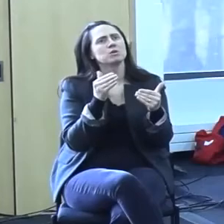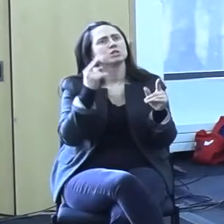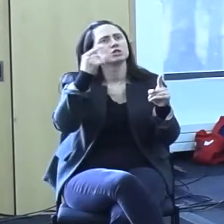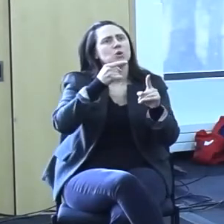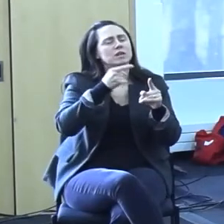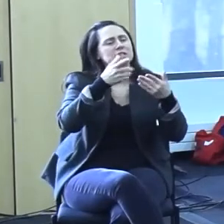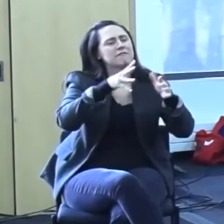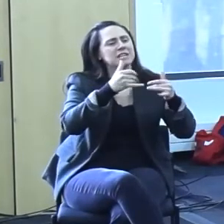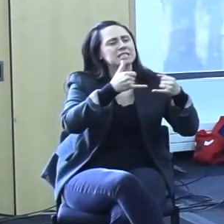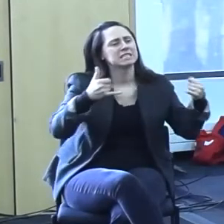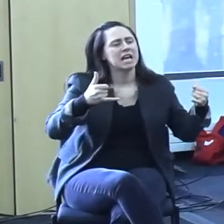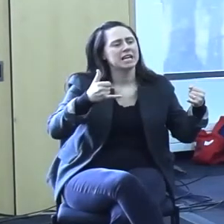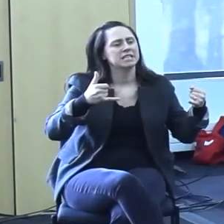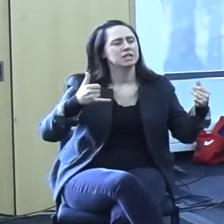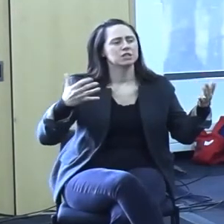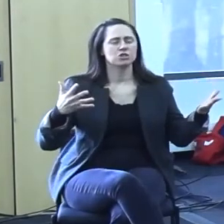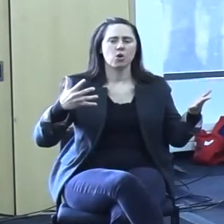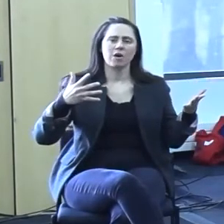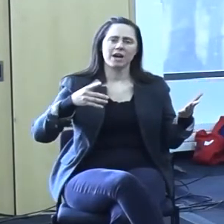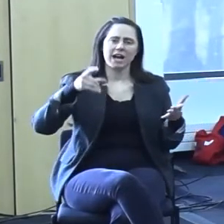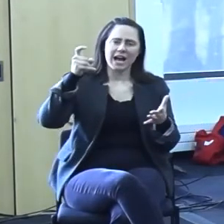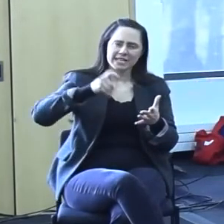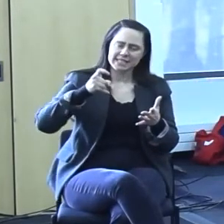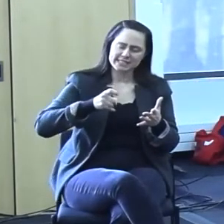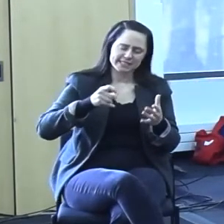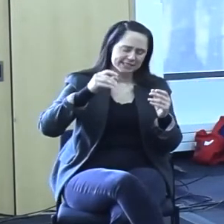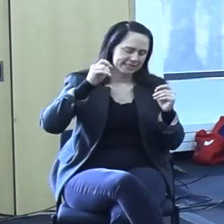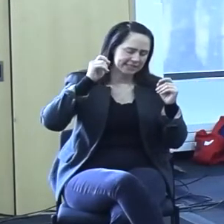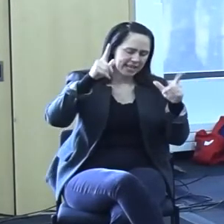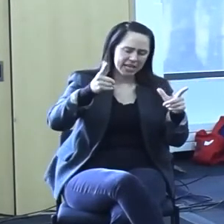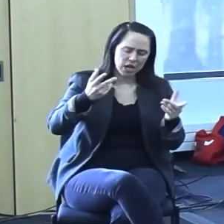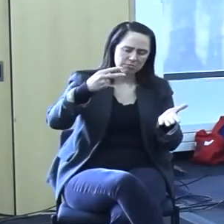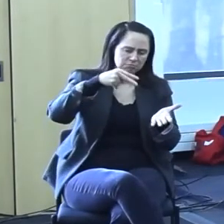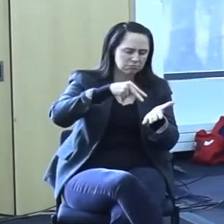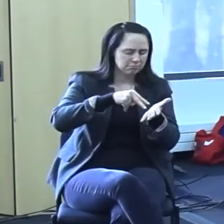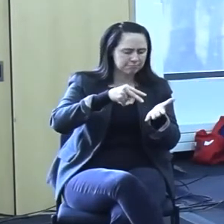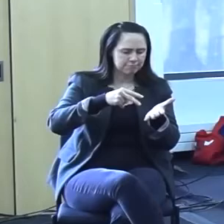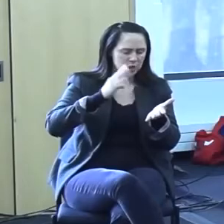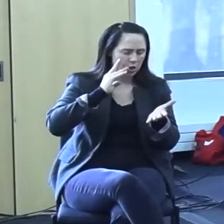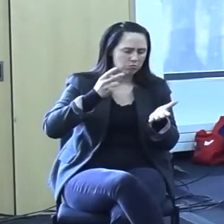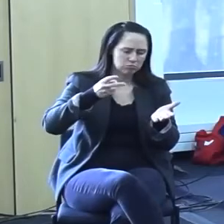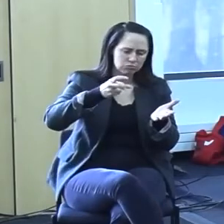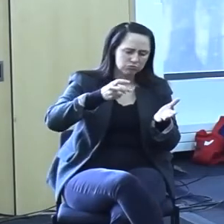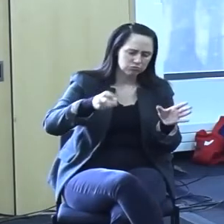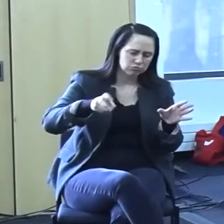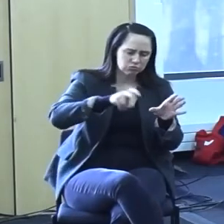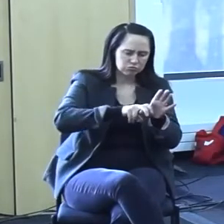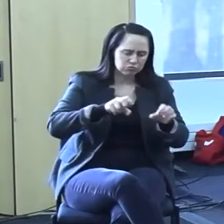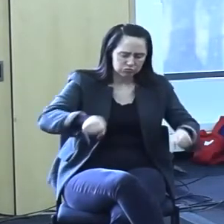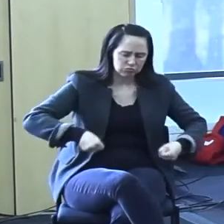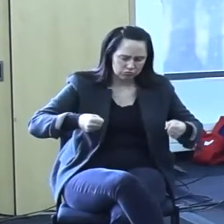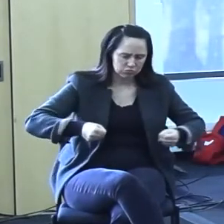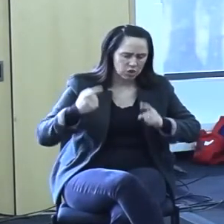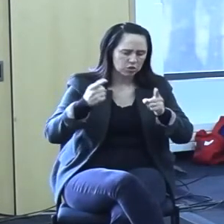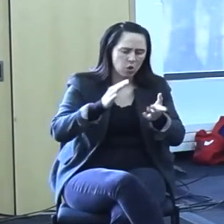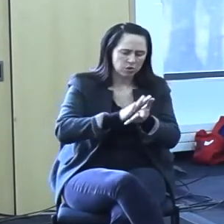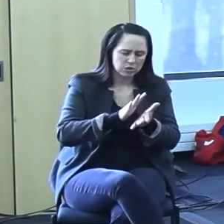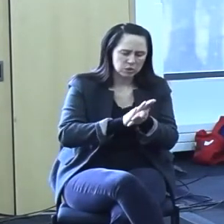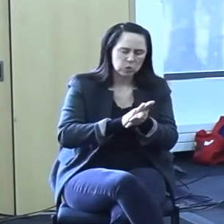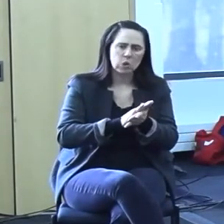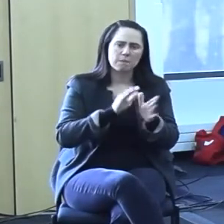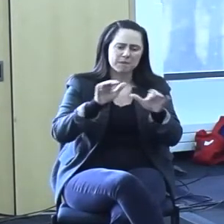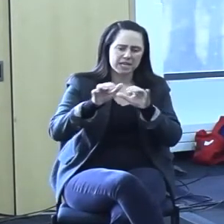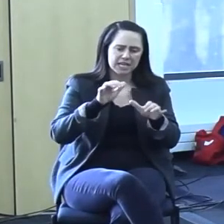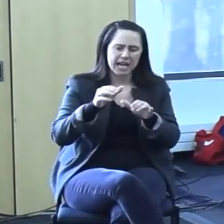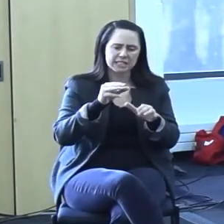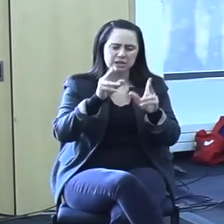the finish line. So I need to get up, go to school, um, be an active